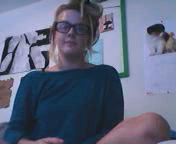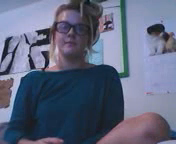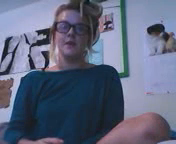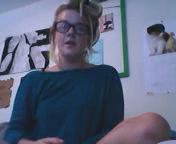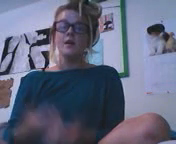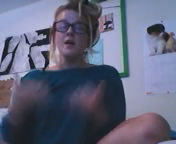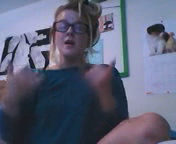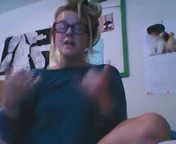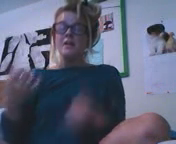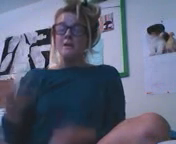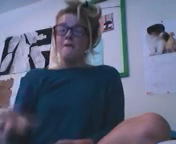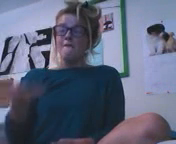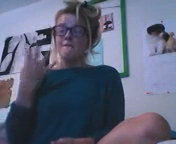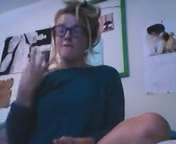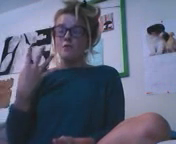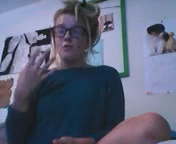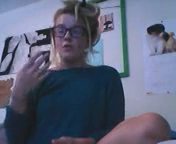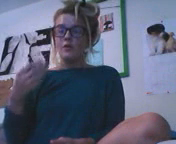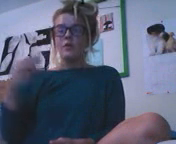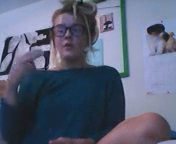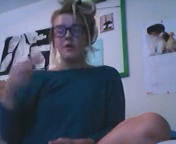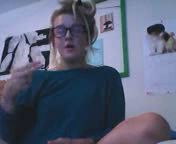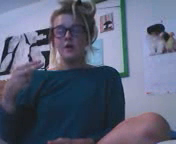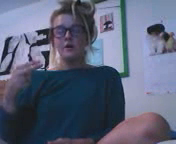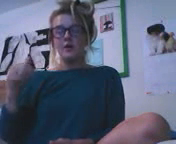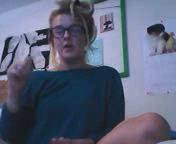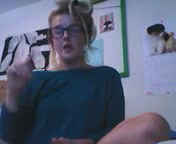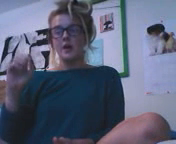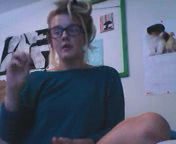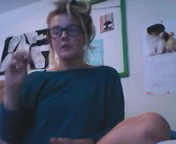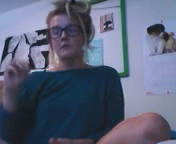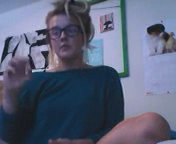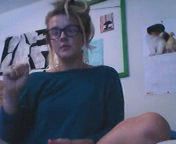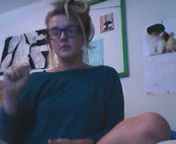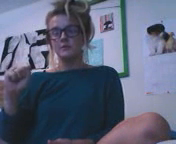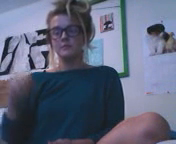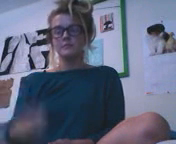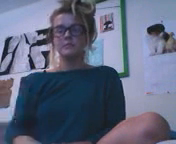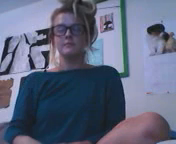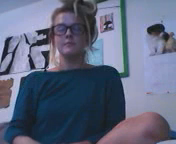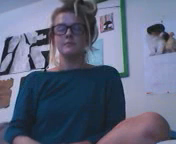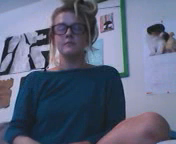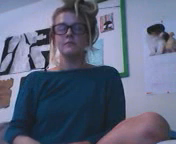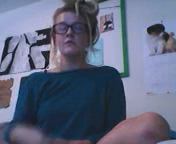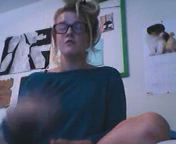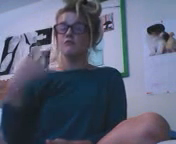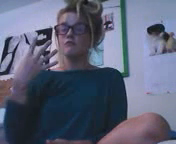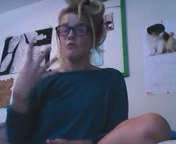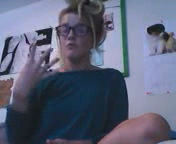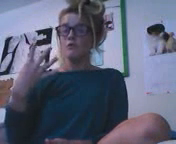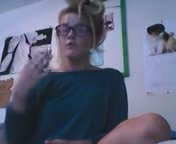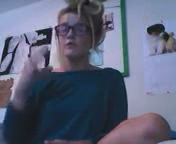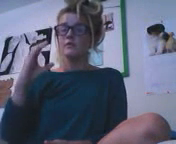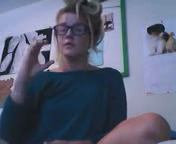atoms, and we now have 8 total chlorine atoms, 4 from the CCl4 that we had to begin with,